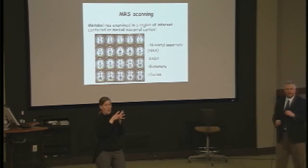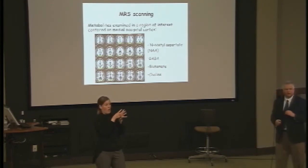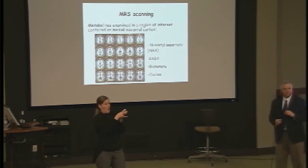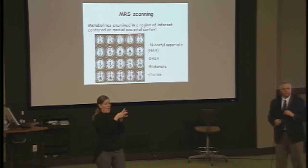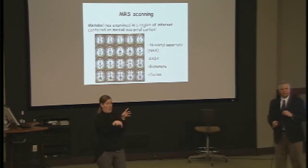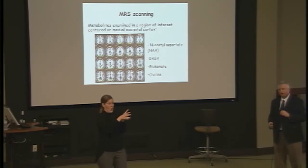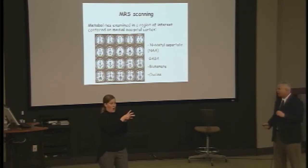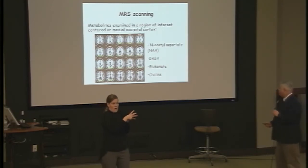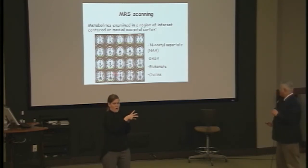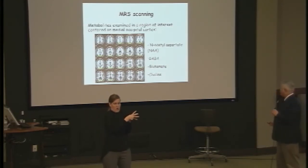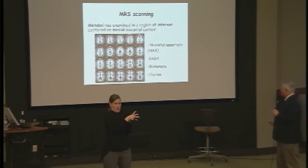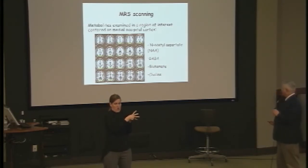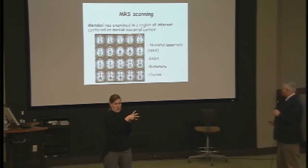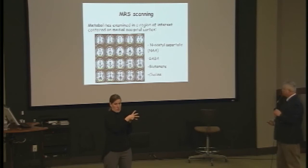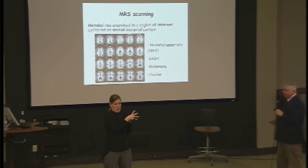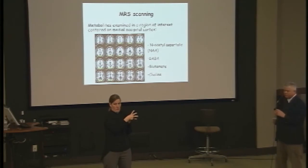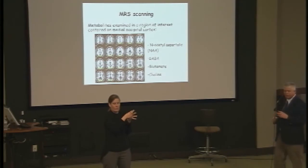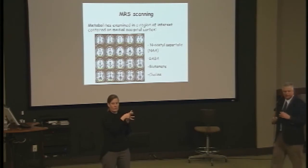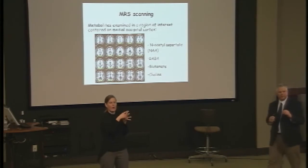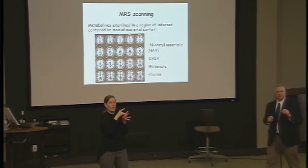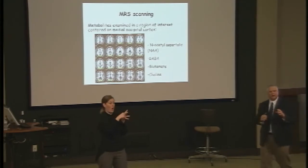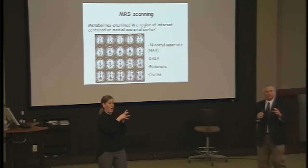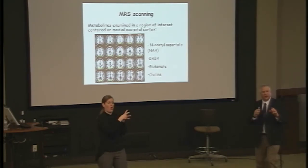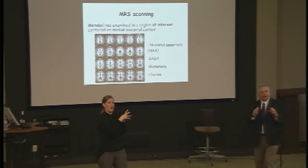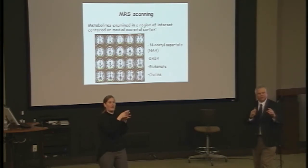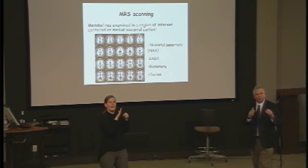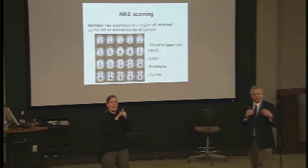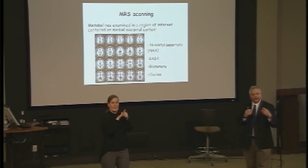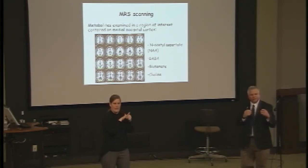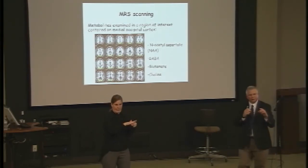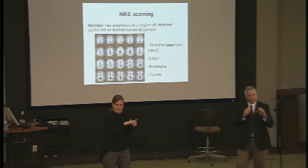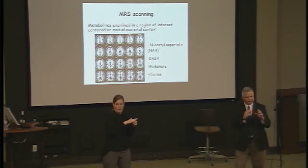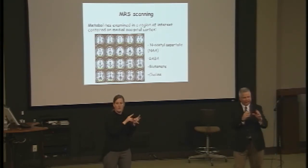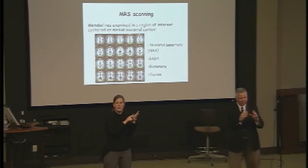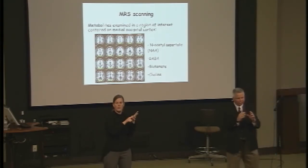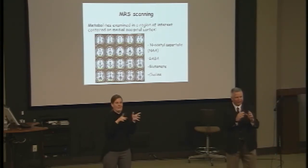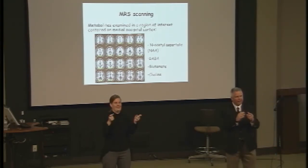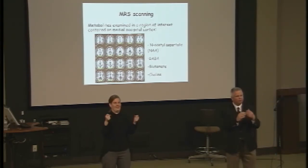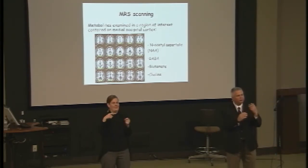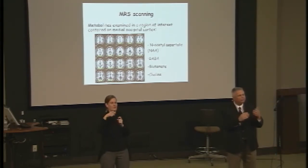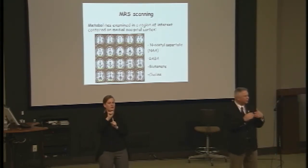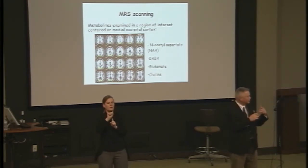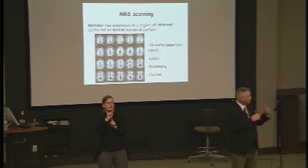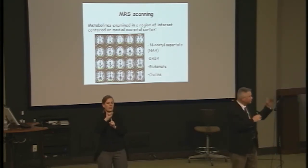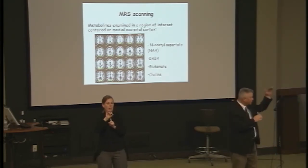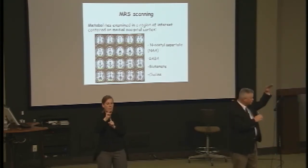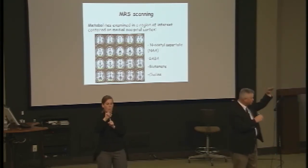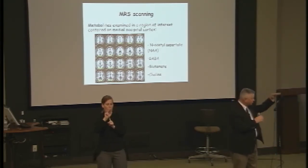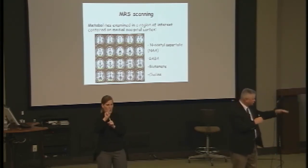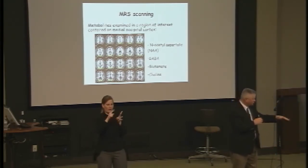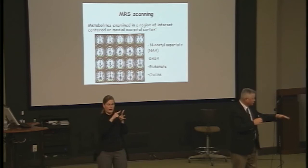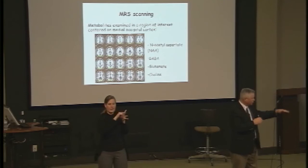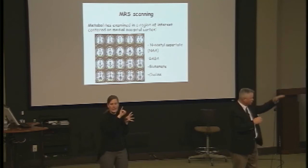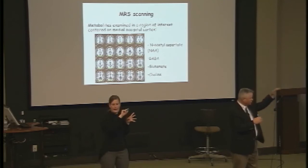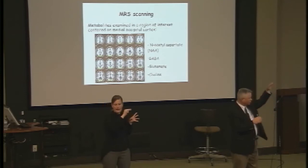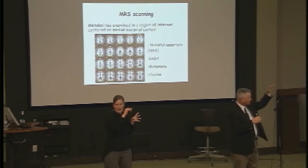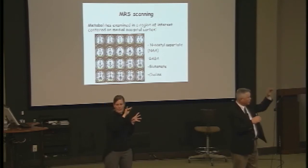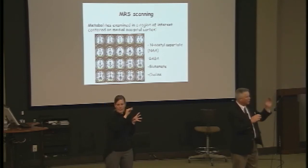excitatory neurotransmitters, and choline and creatine, et cetera. And so this actually scans and reveals individual